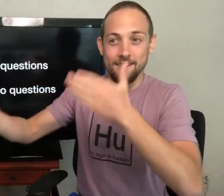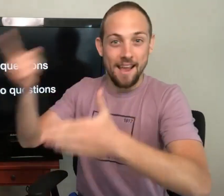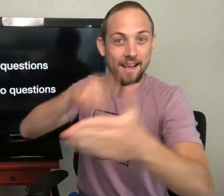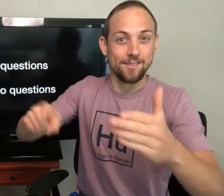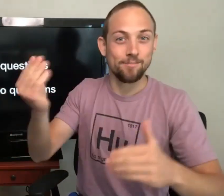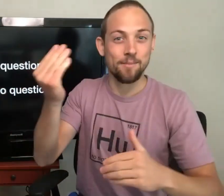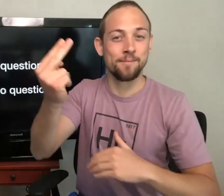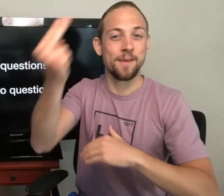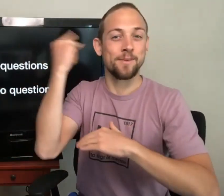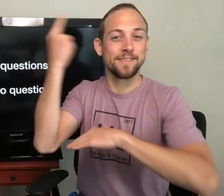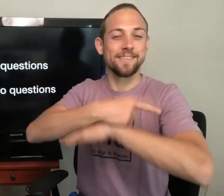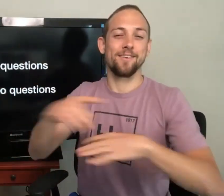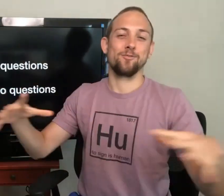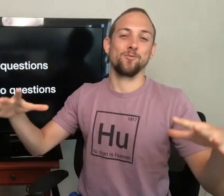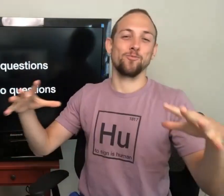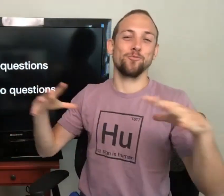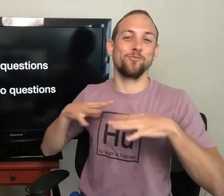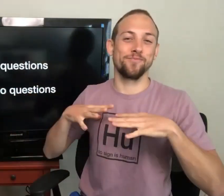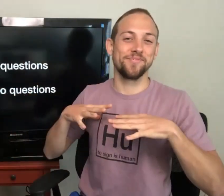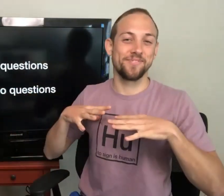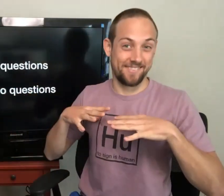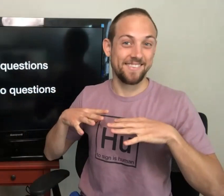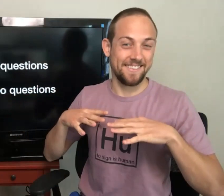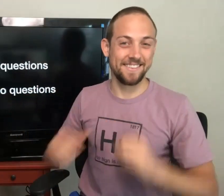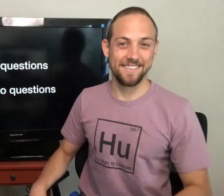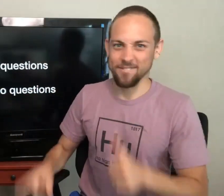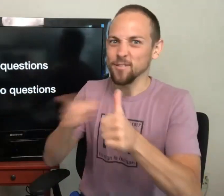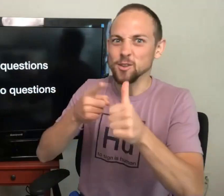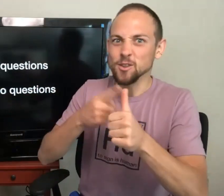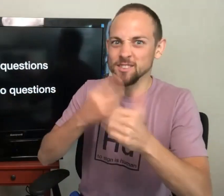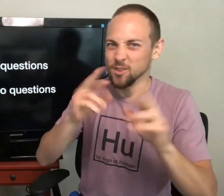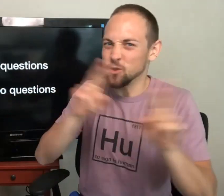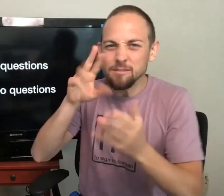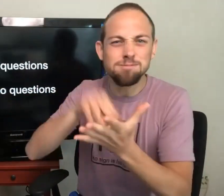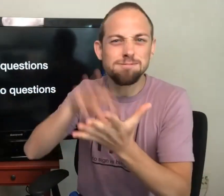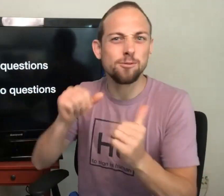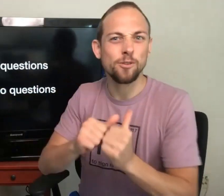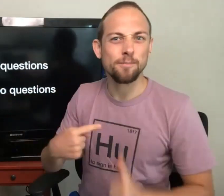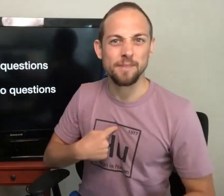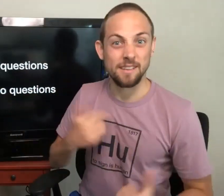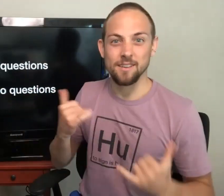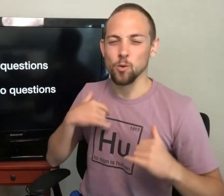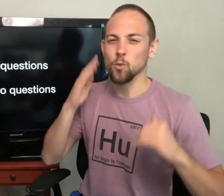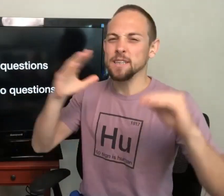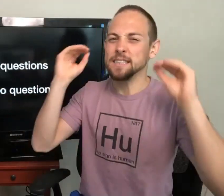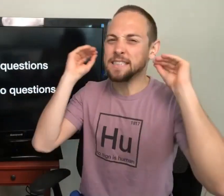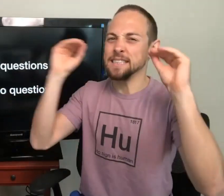weekend. You know that we have Monday off for Memorial Day. That'll be nice. But let's get some learning on with